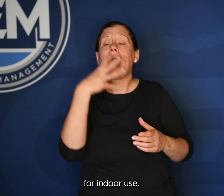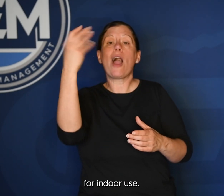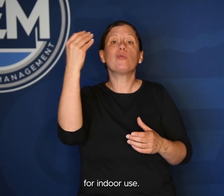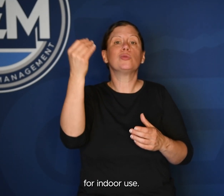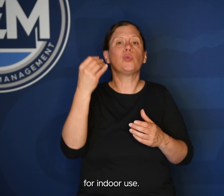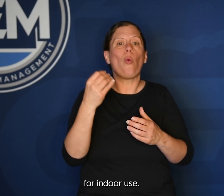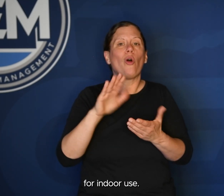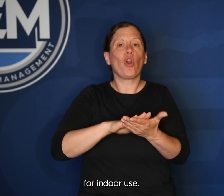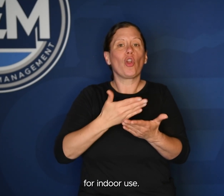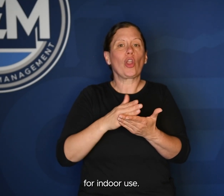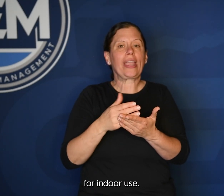use.